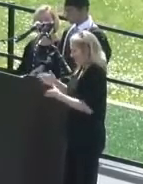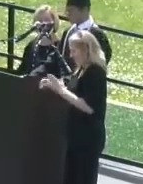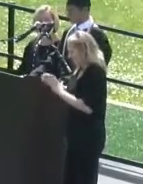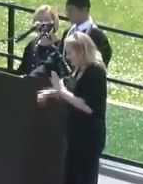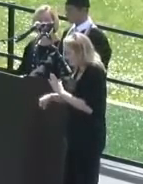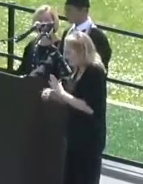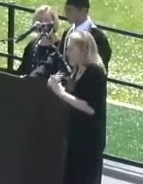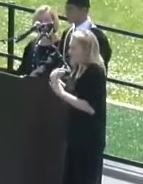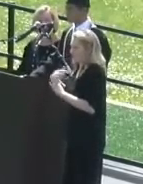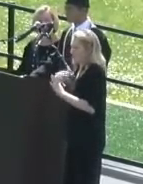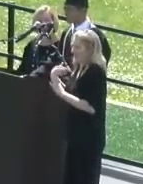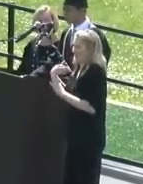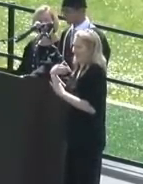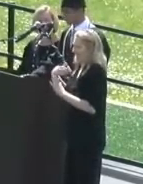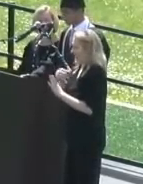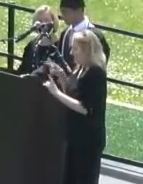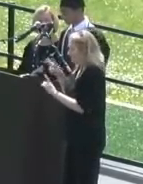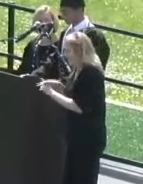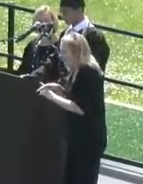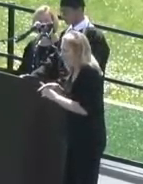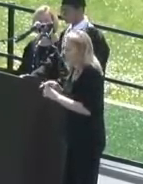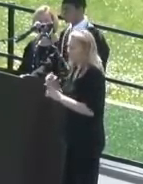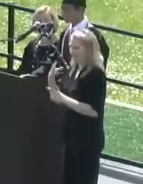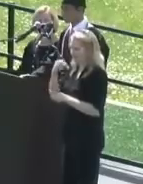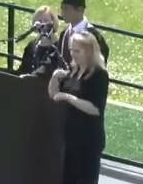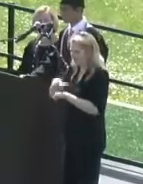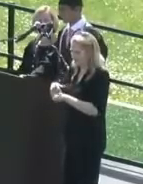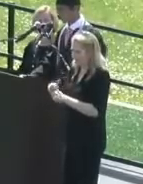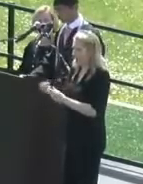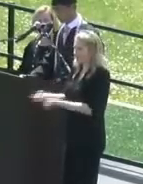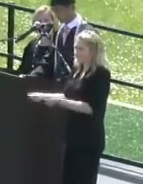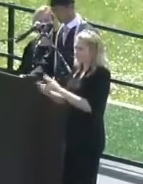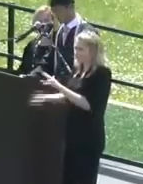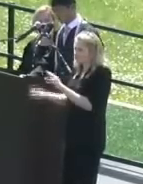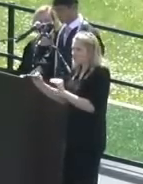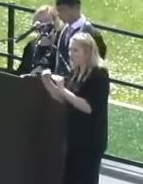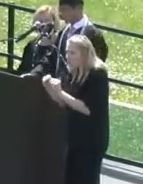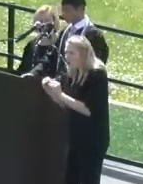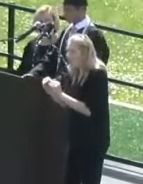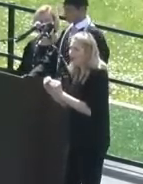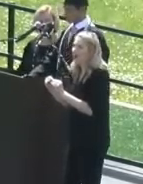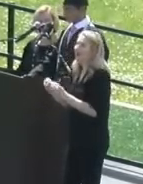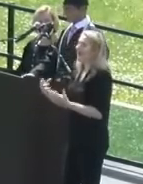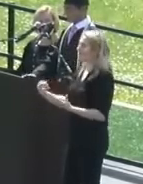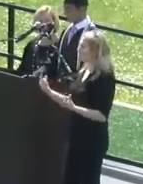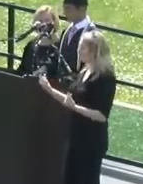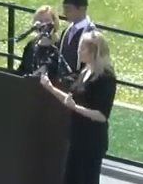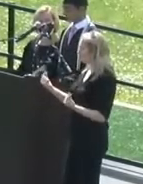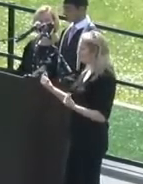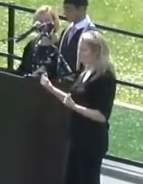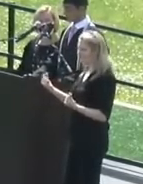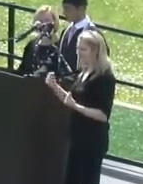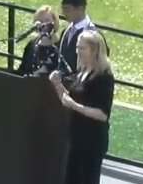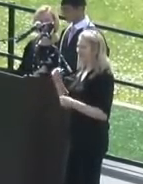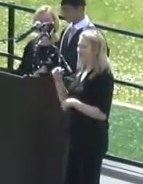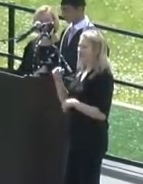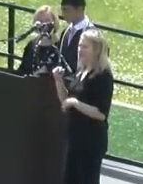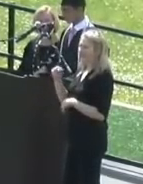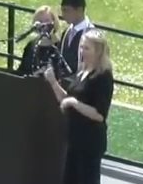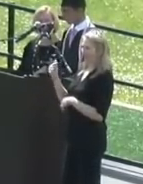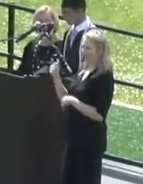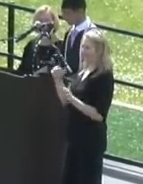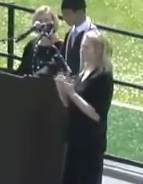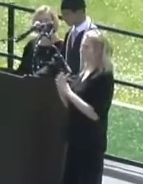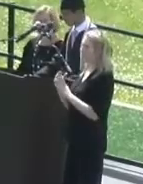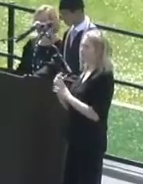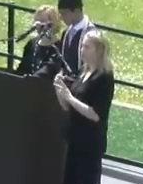semester. Nap time and recess were reduced and taken away. And to top it all off, acne became our worst